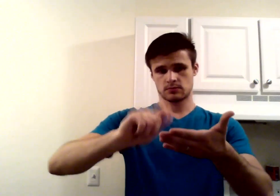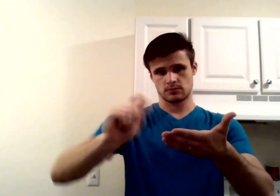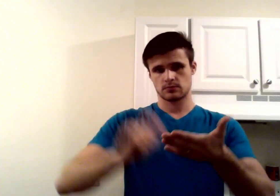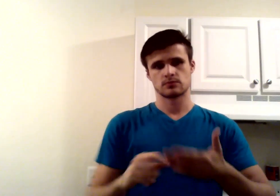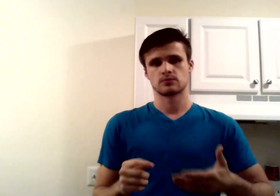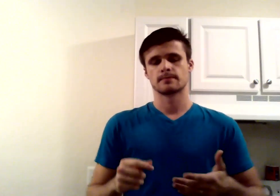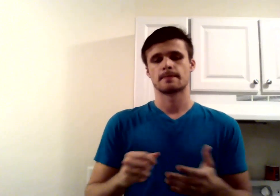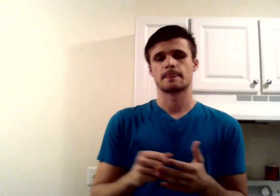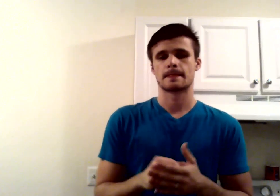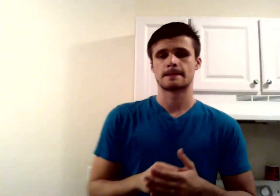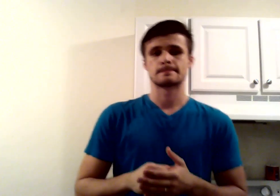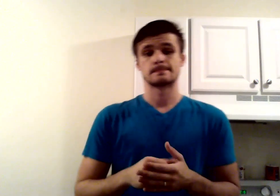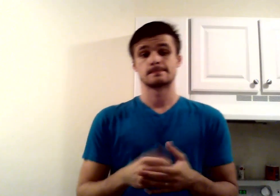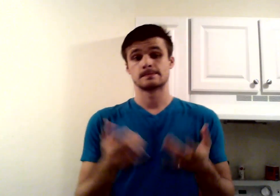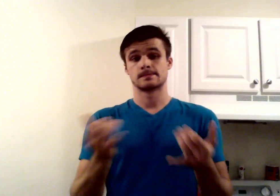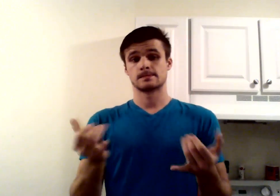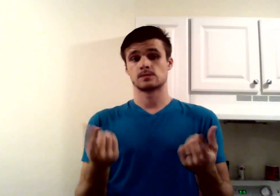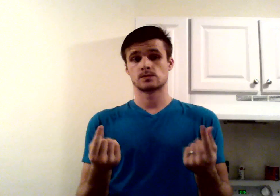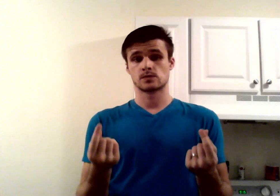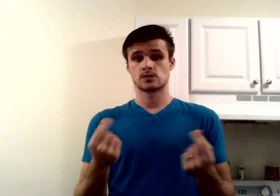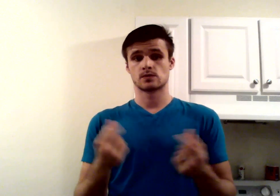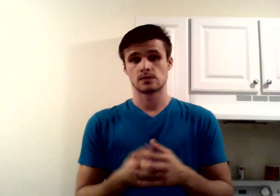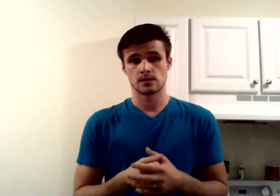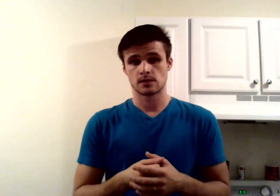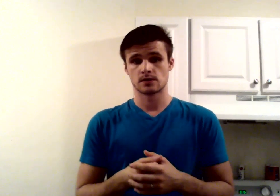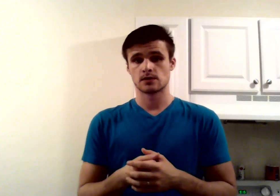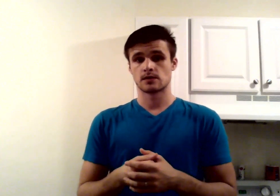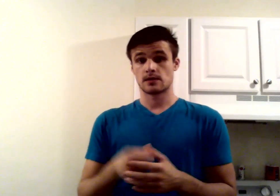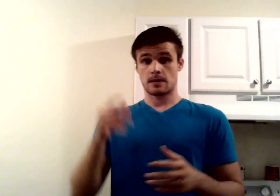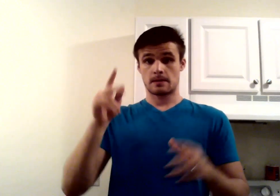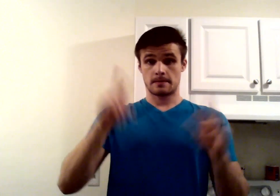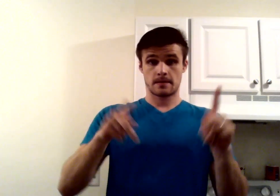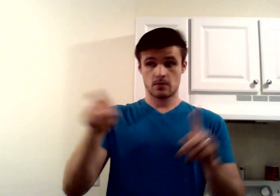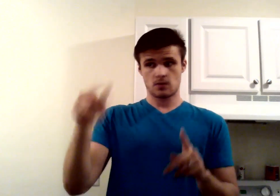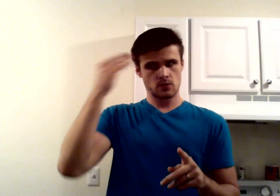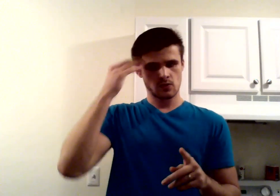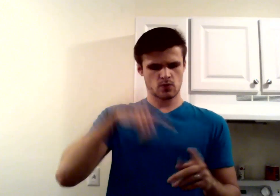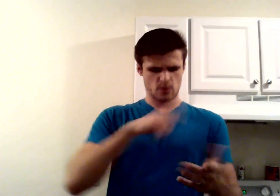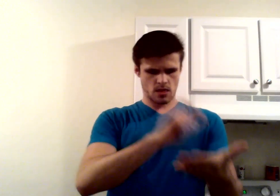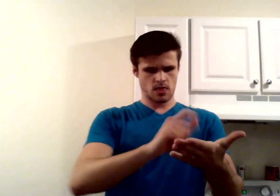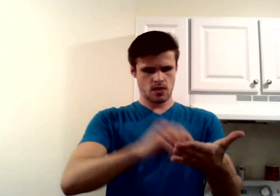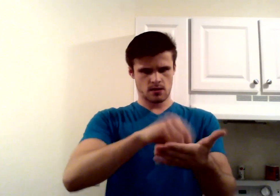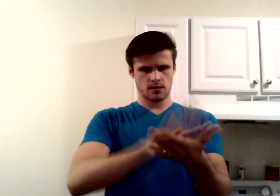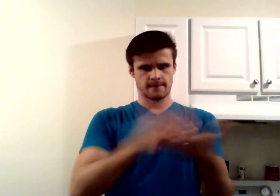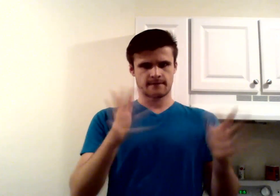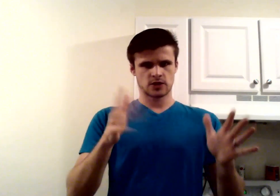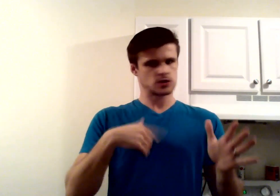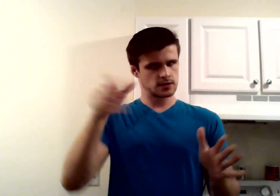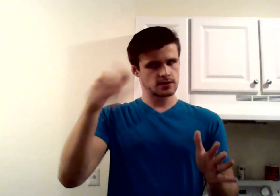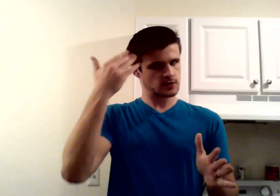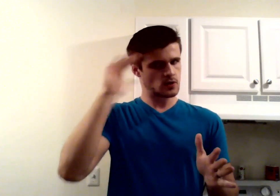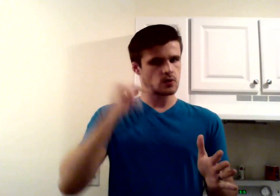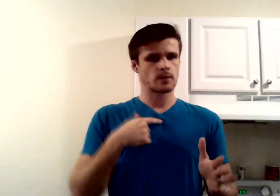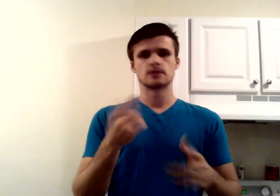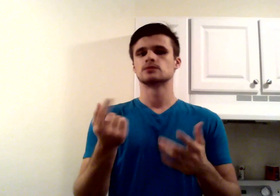paper, alright? And then we are starting the trick, but the people, they don't know that you wrote the number. So, as you say, guys, I want to write any 4-digit numbers, and then